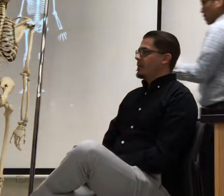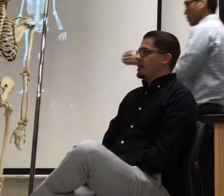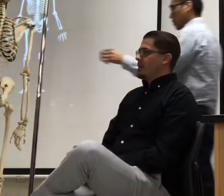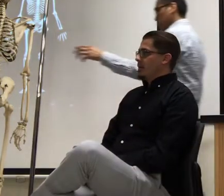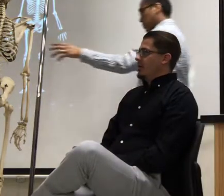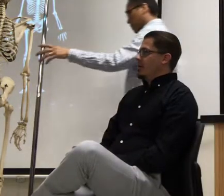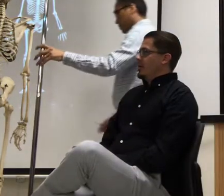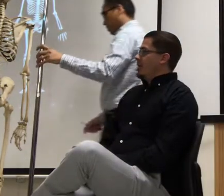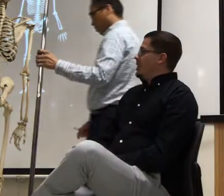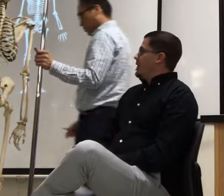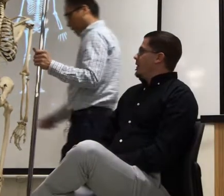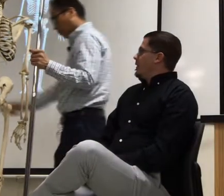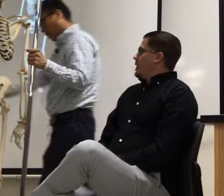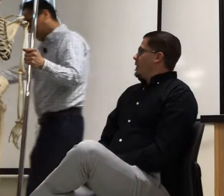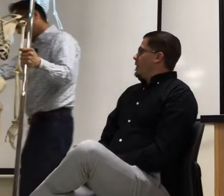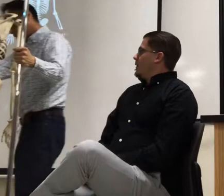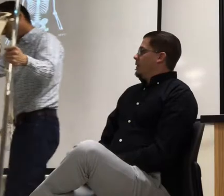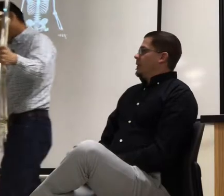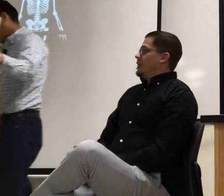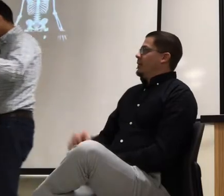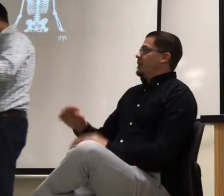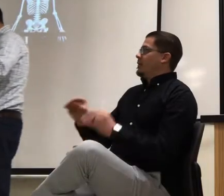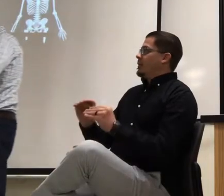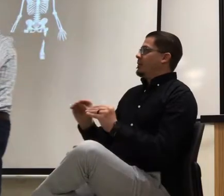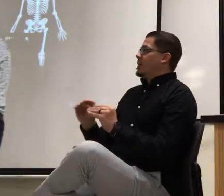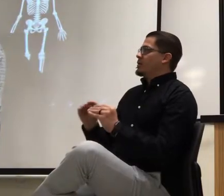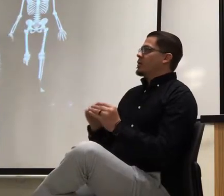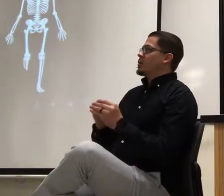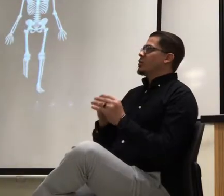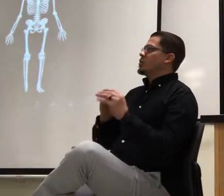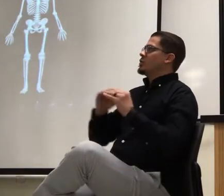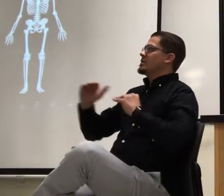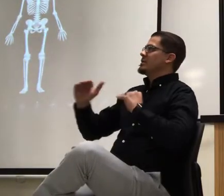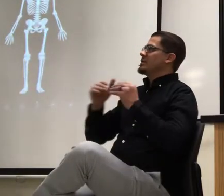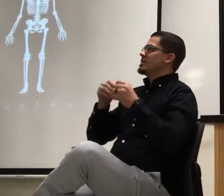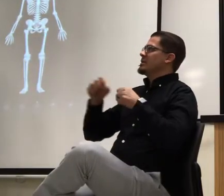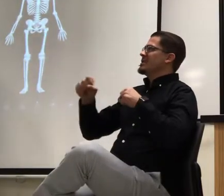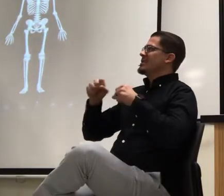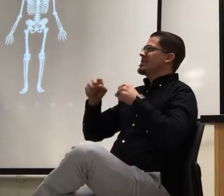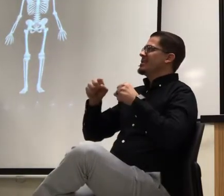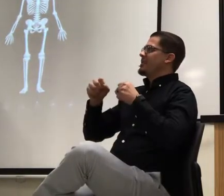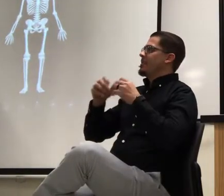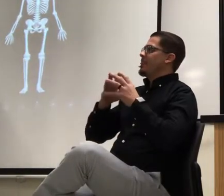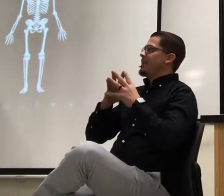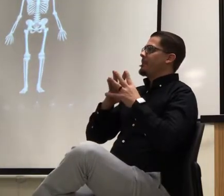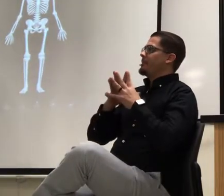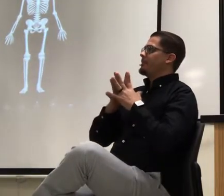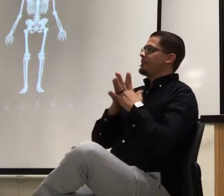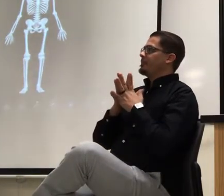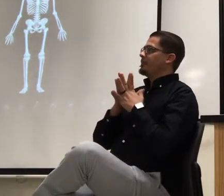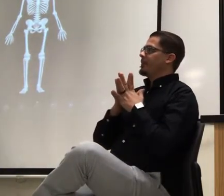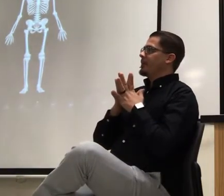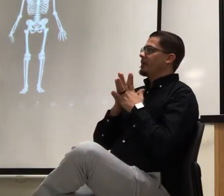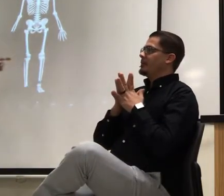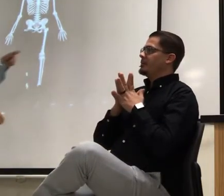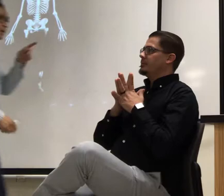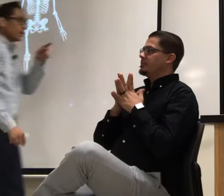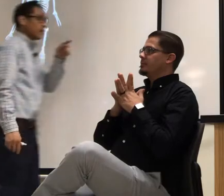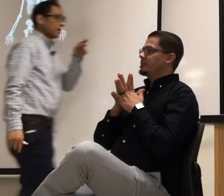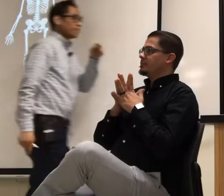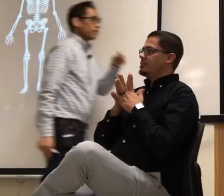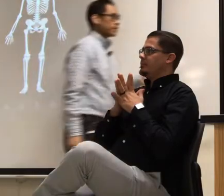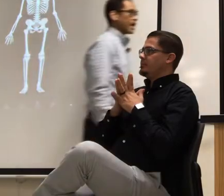So they're muscles that are stabilizers. So those are the kinds of things I'll say when I talk about the muscles that attach the